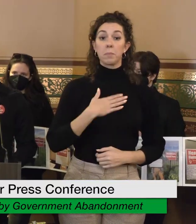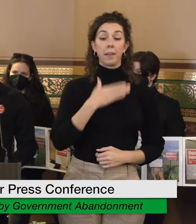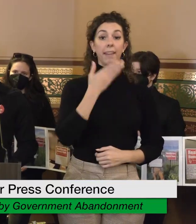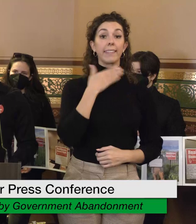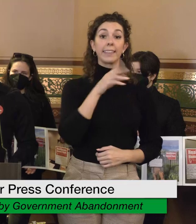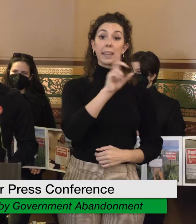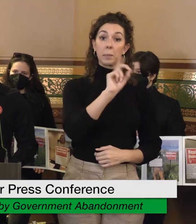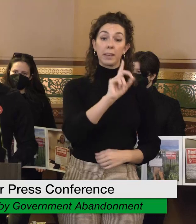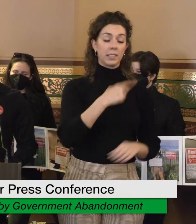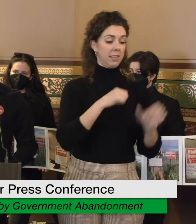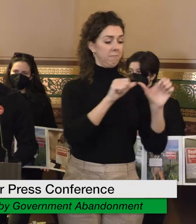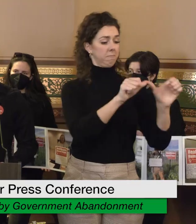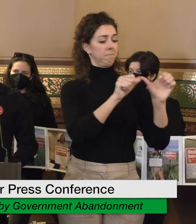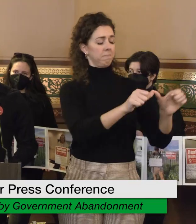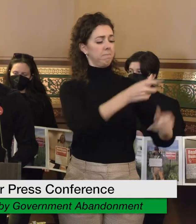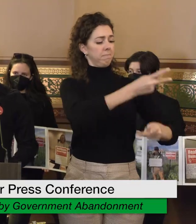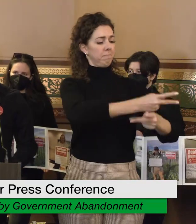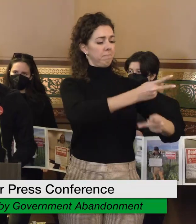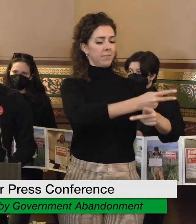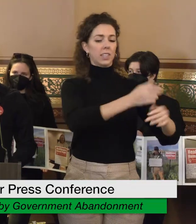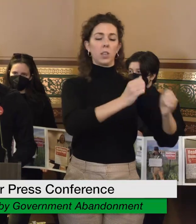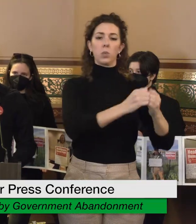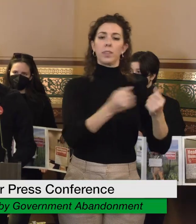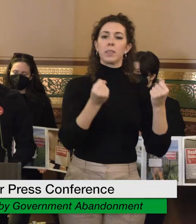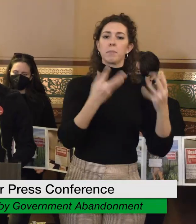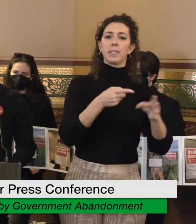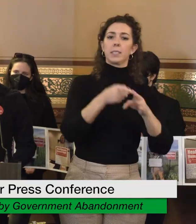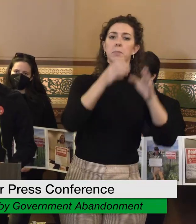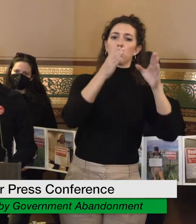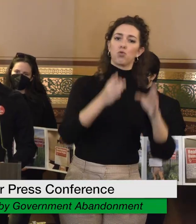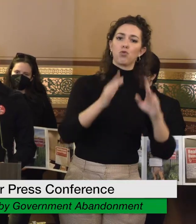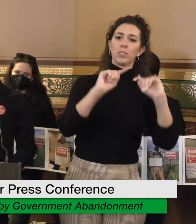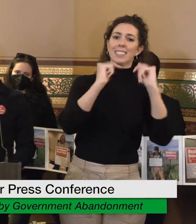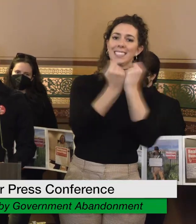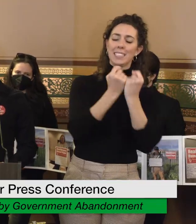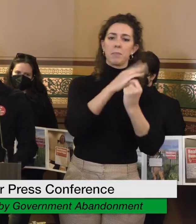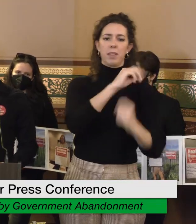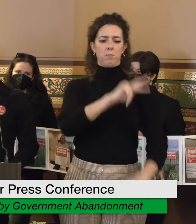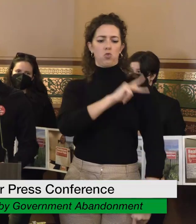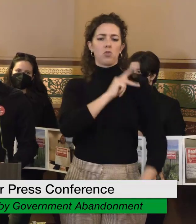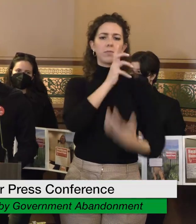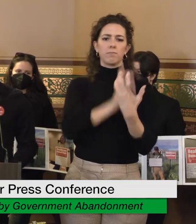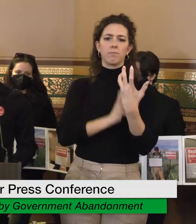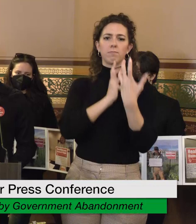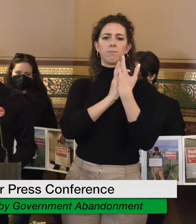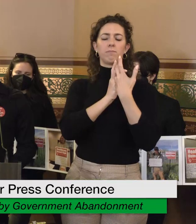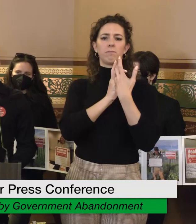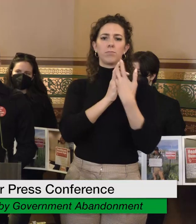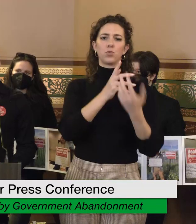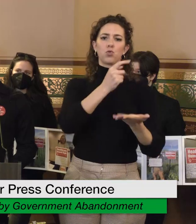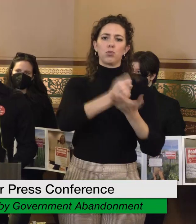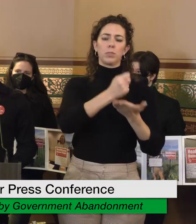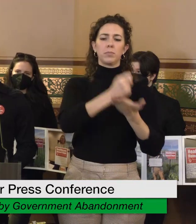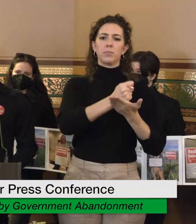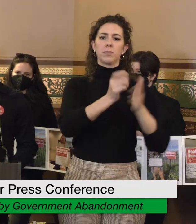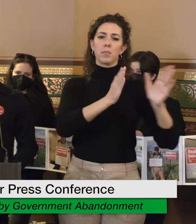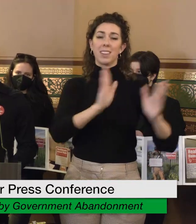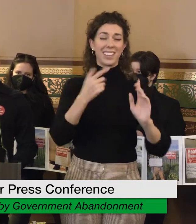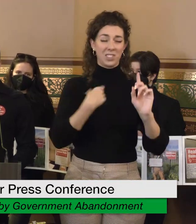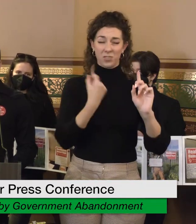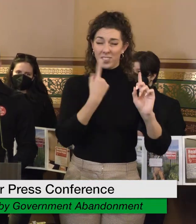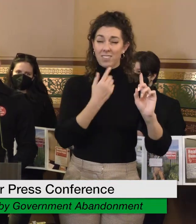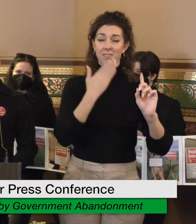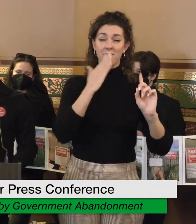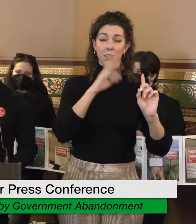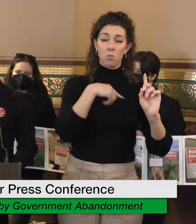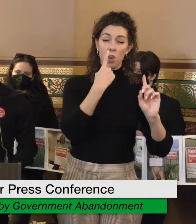disorder with help of a team of specialists and a personalized treatment plan. Type 1 diabetes is not only vastly different